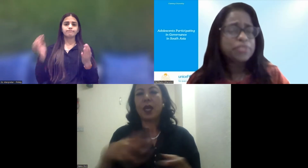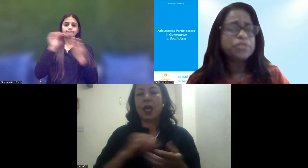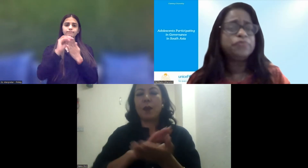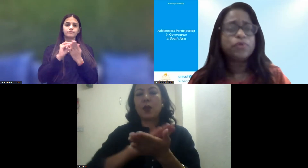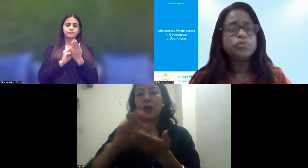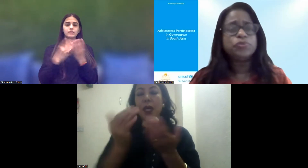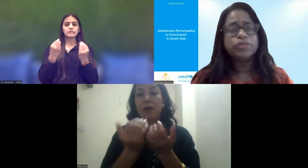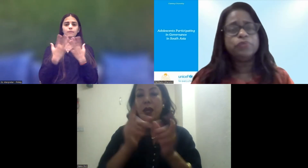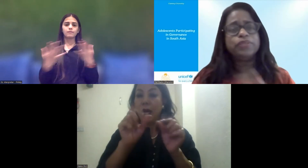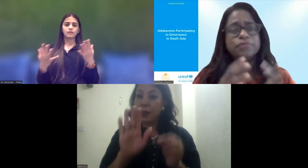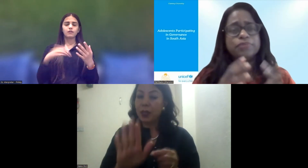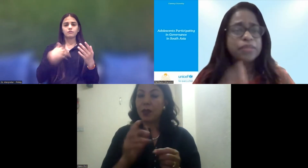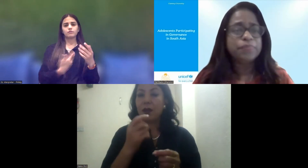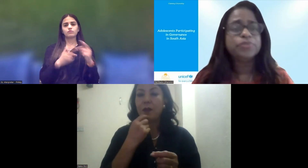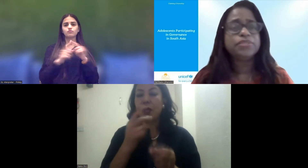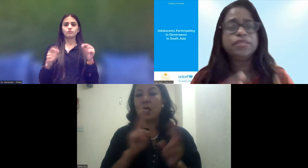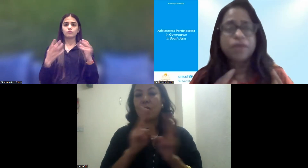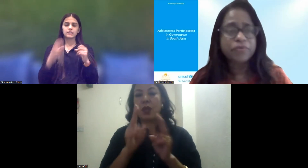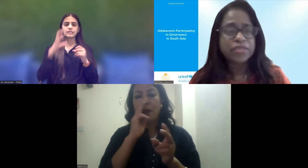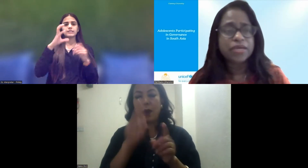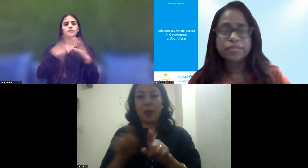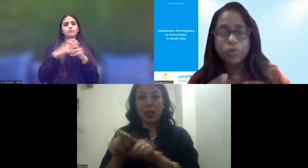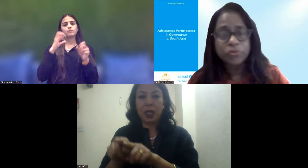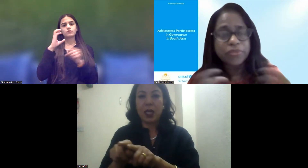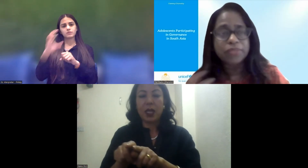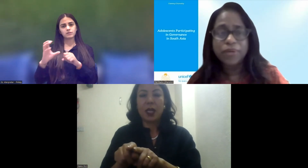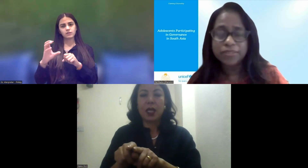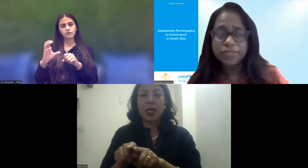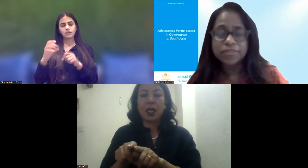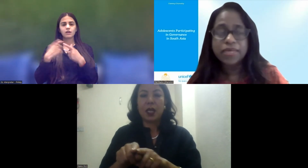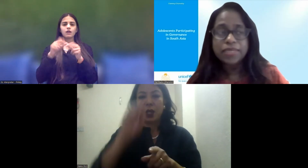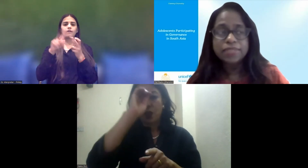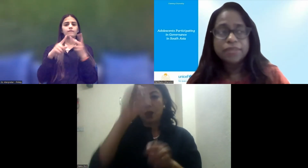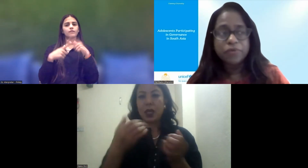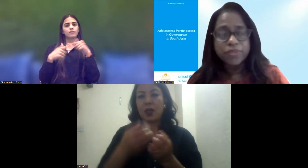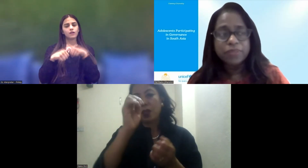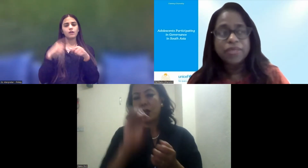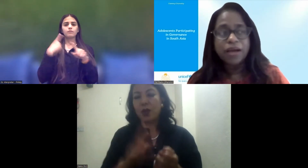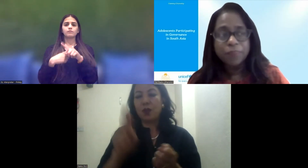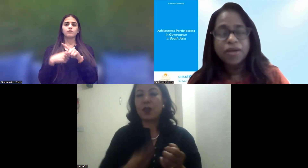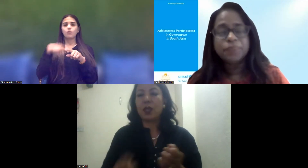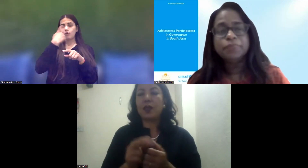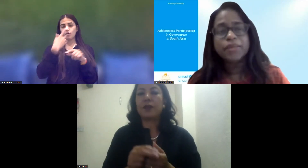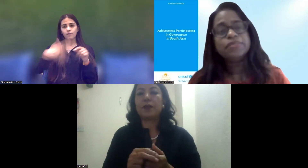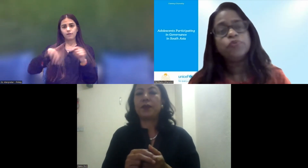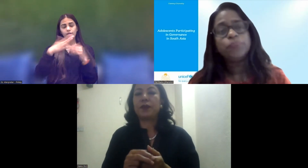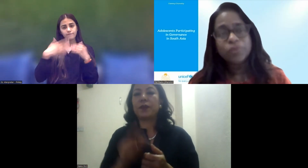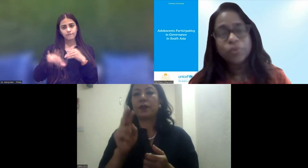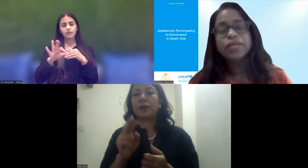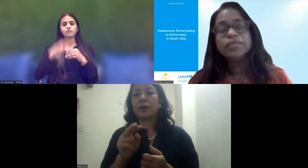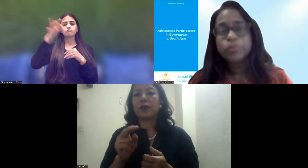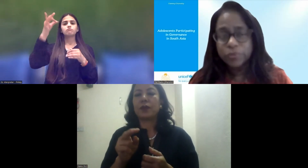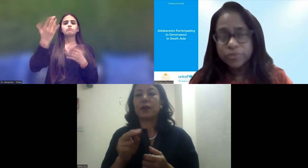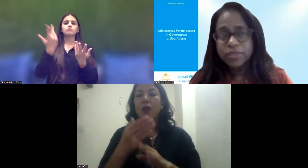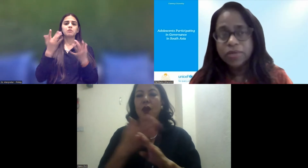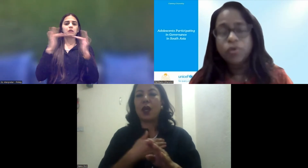very special we are also doing with CWC, Kavita, and a lot of other partners, is there will be an upcoming massive open